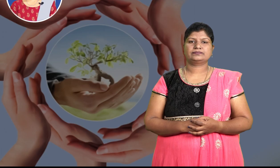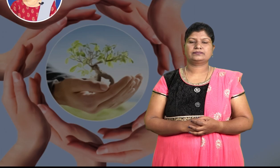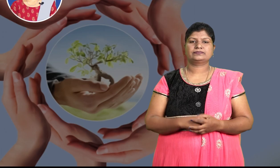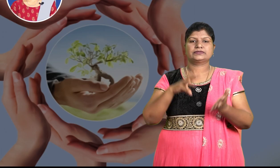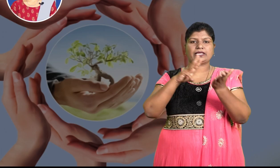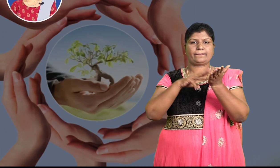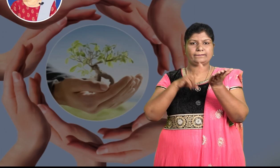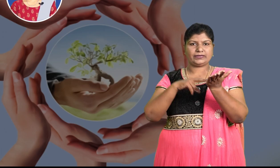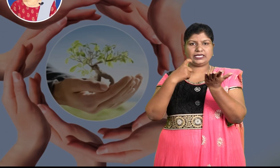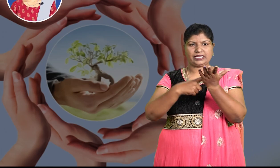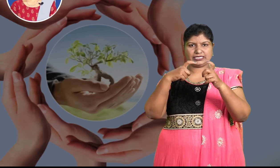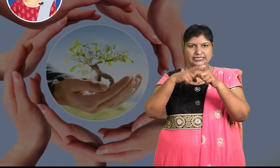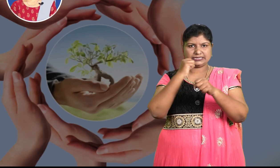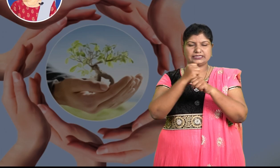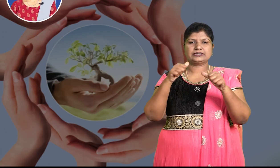Manrega,